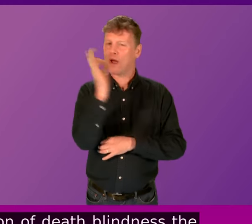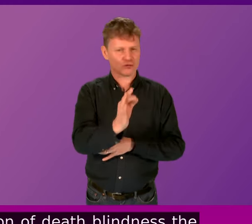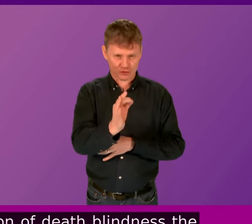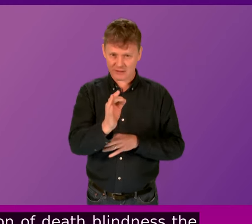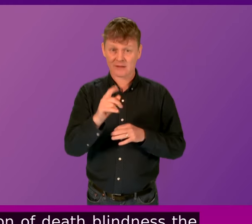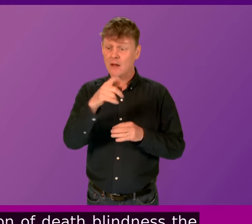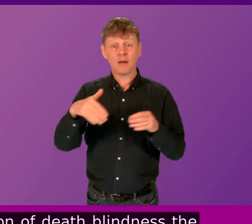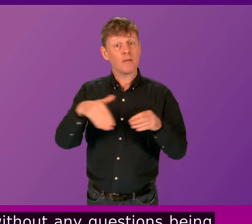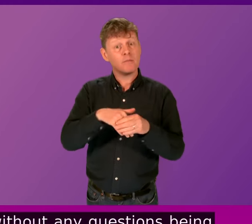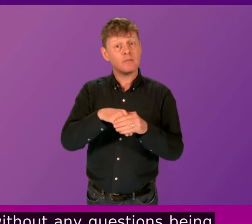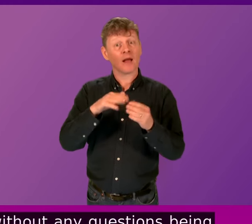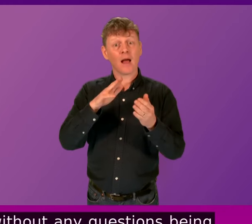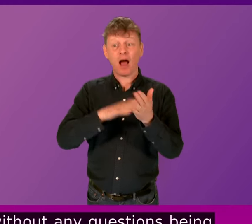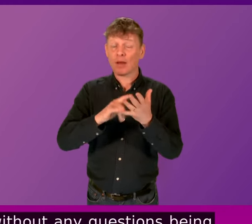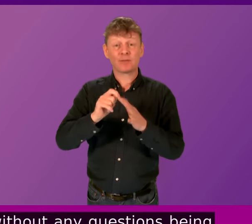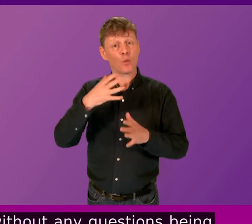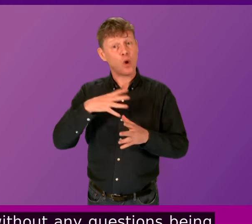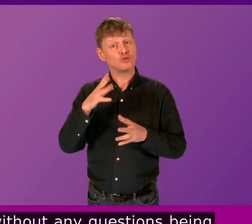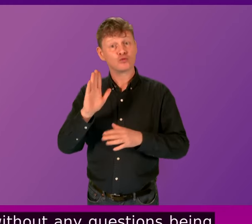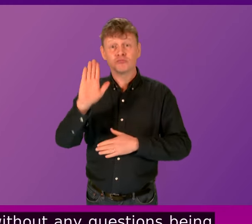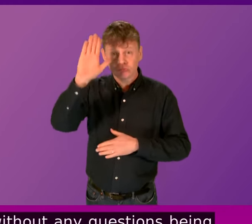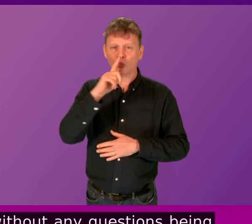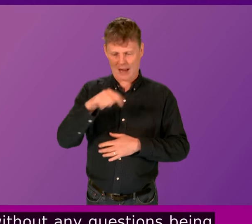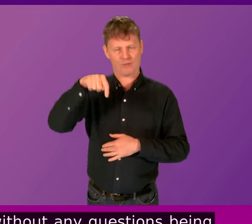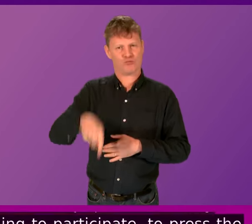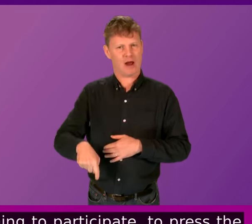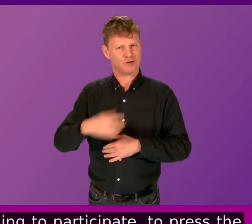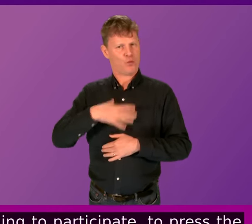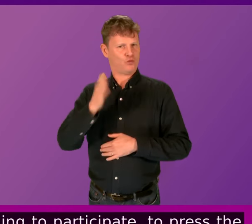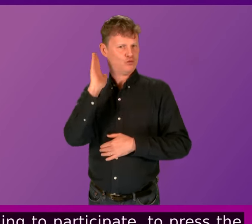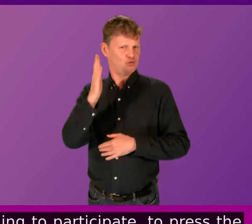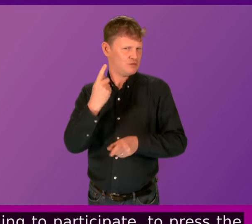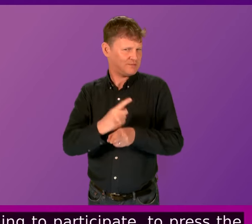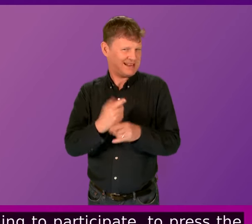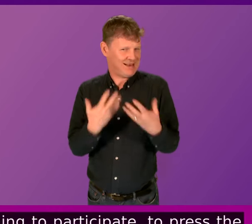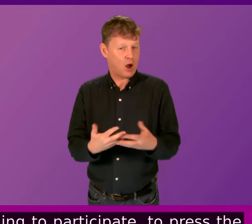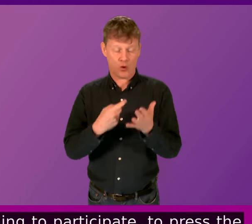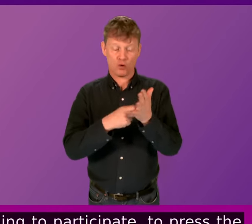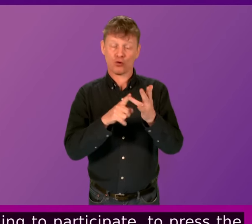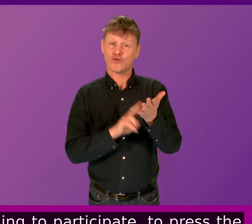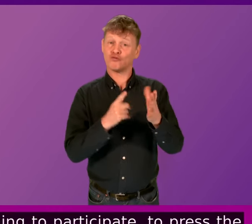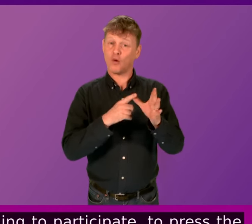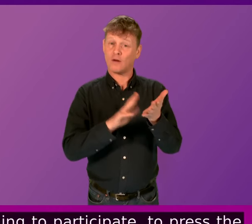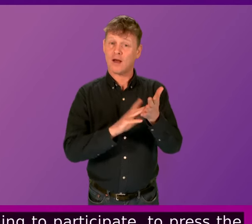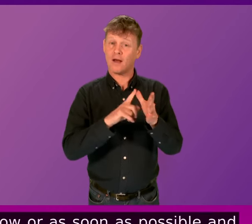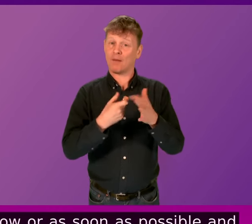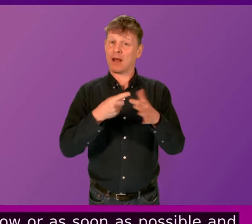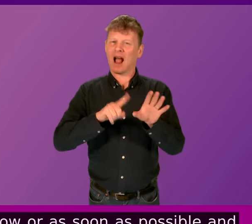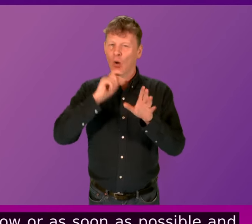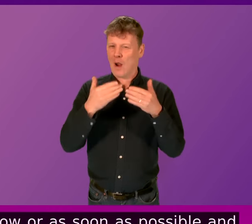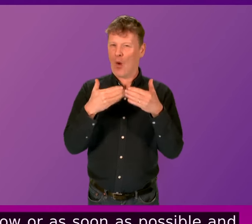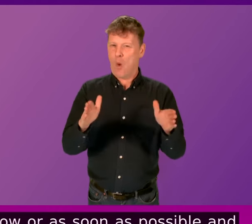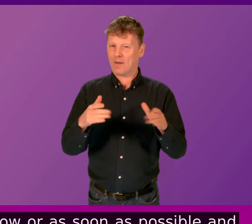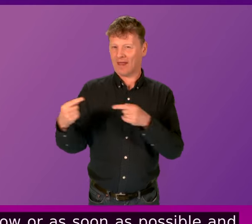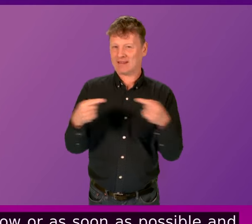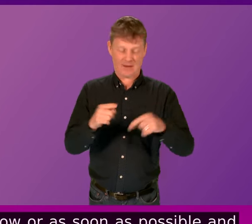members wishing to participate to press the request to speak buttons now or as soon as possible. And I invite Rona Mackay to open the debate around about